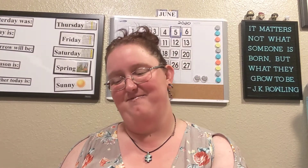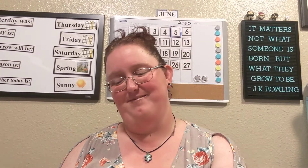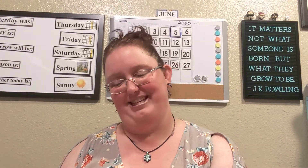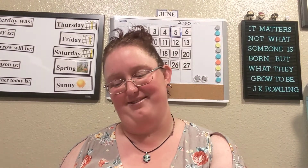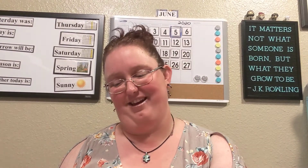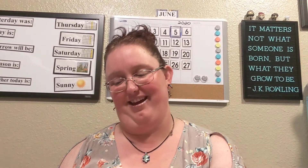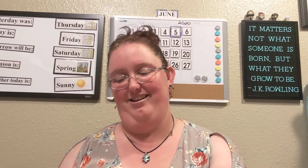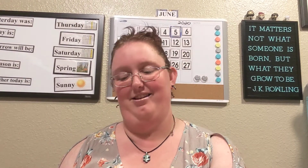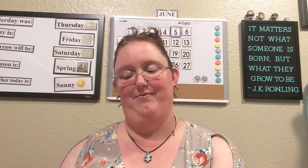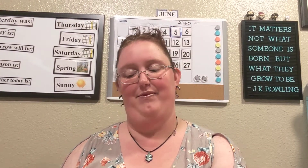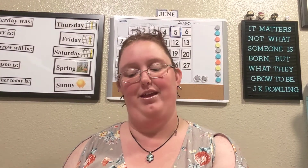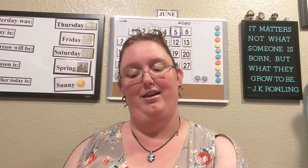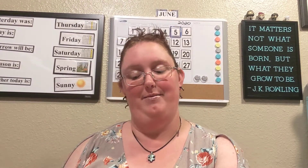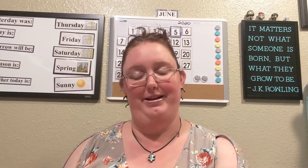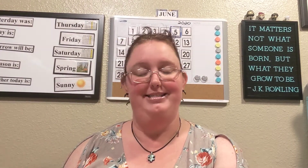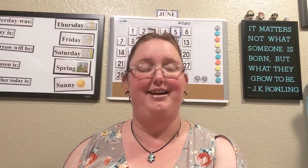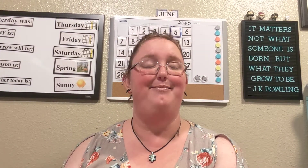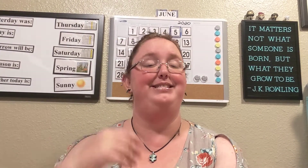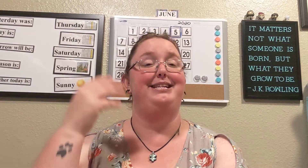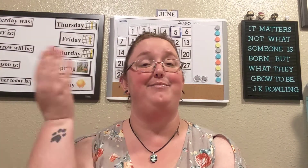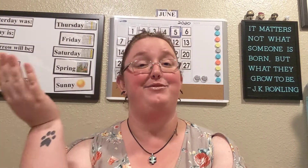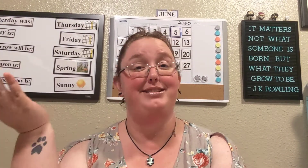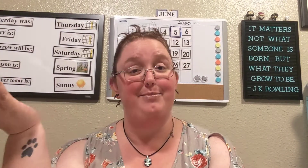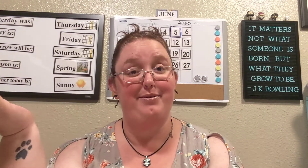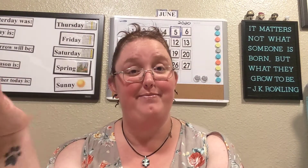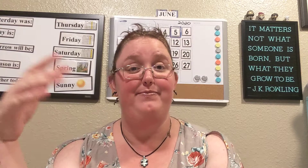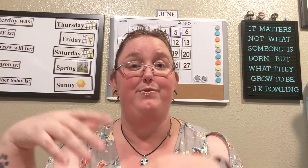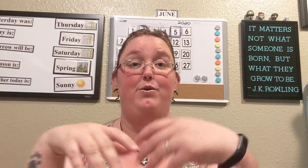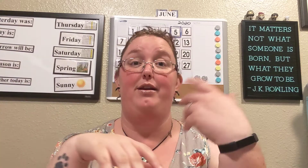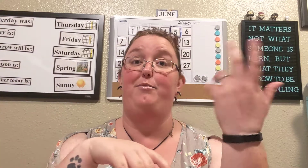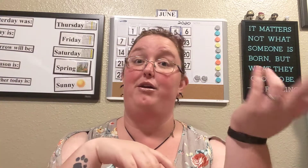But that's okay. Being tired means I need more sleep or I need more